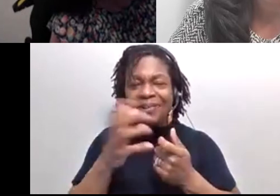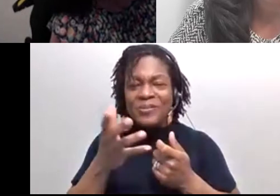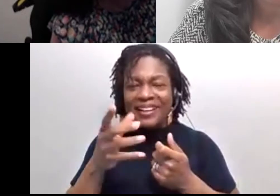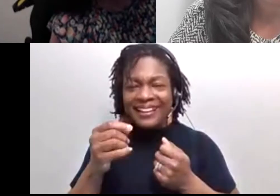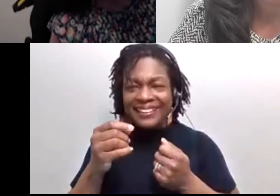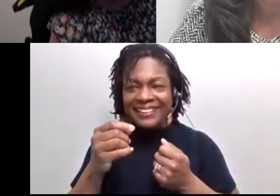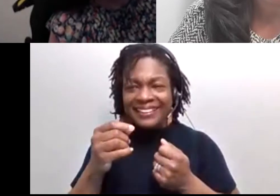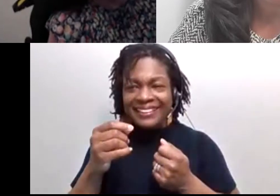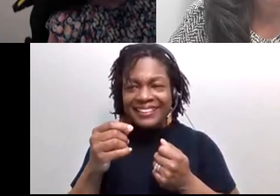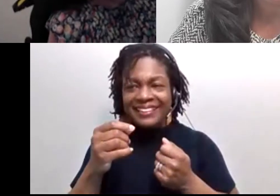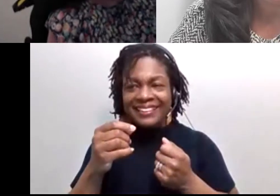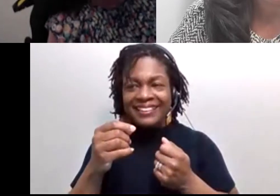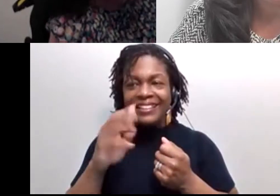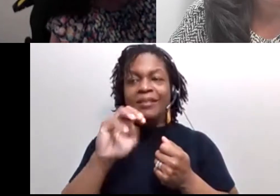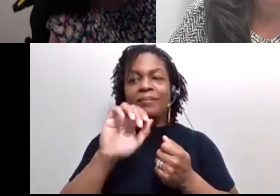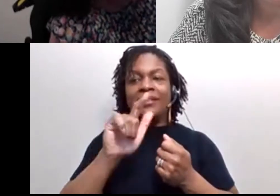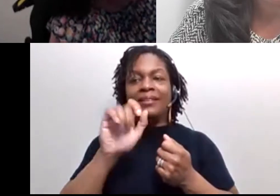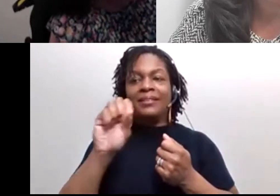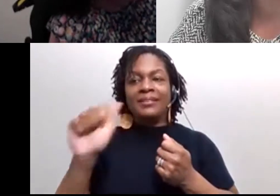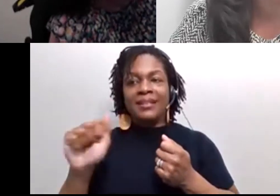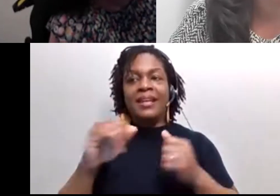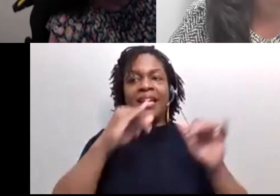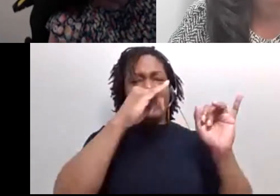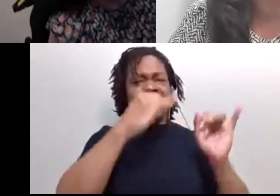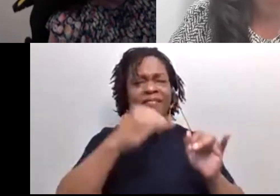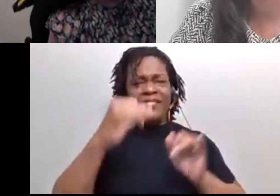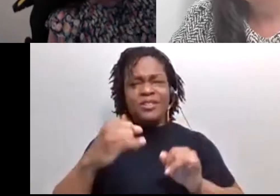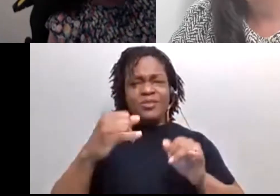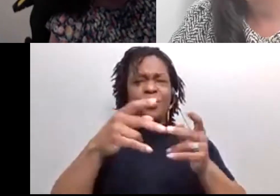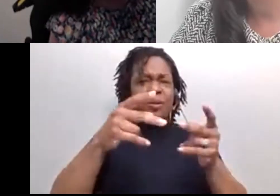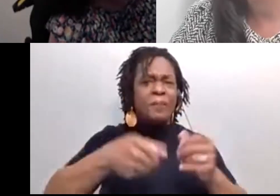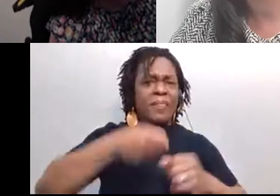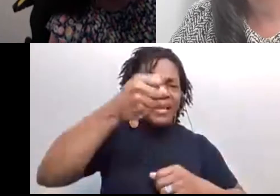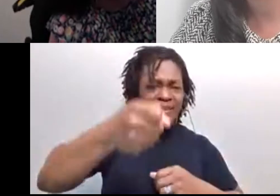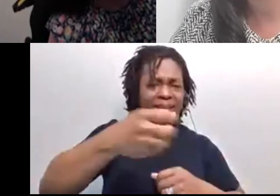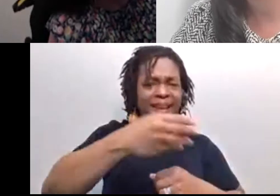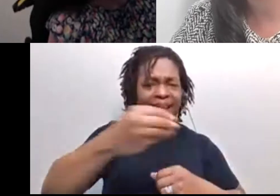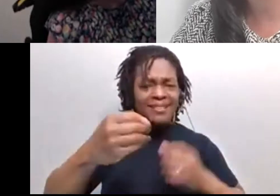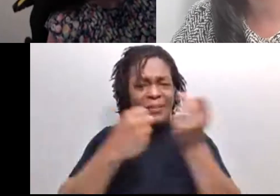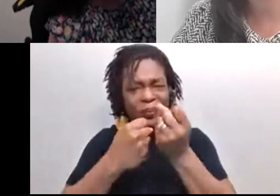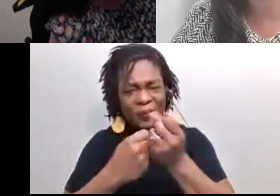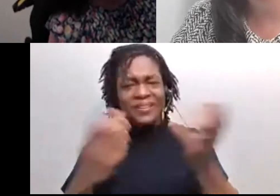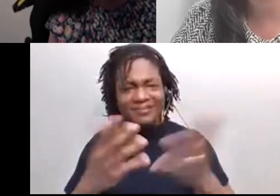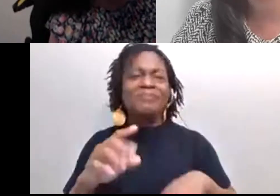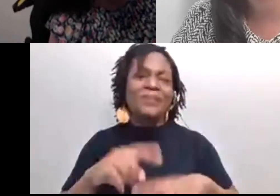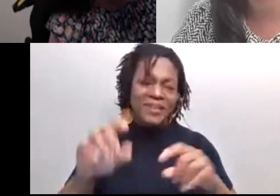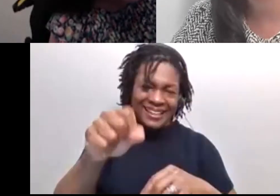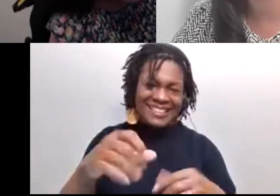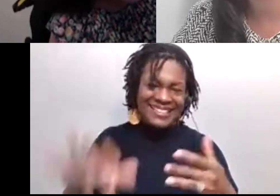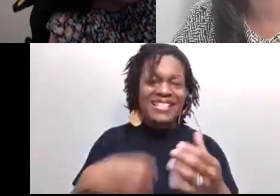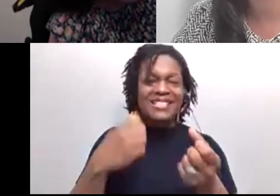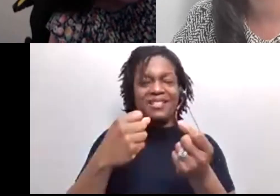I think it's individual placement and support, something like that. Okay. But that's basically what it is supportive